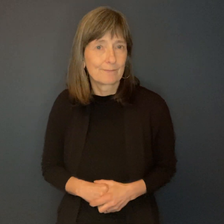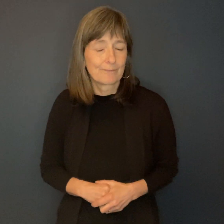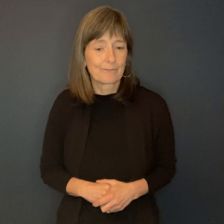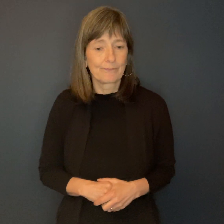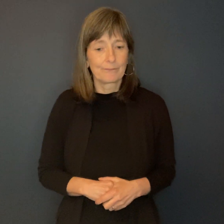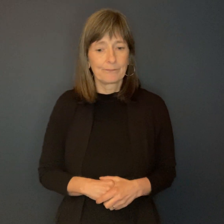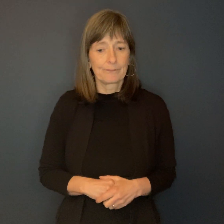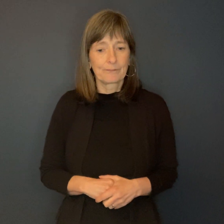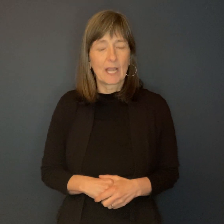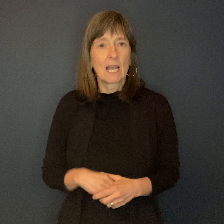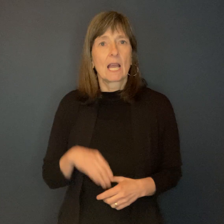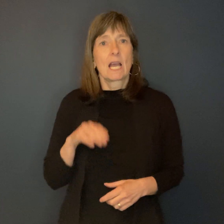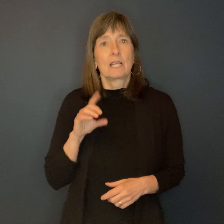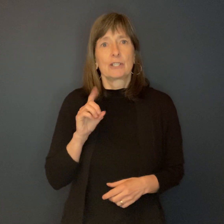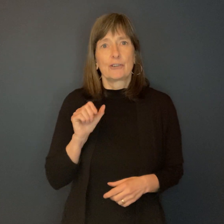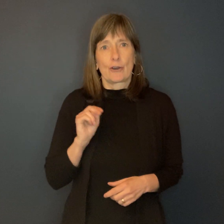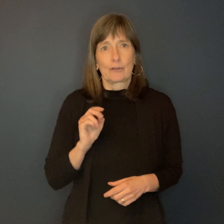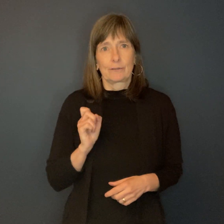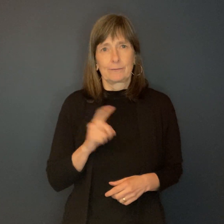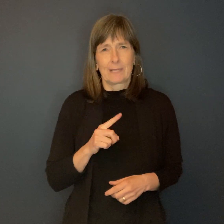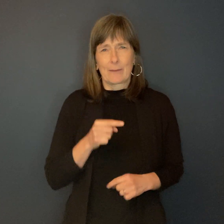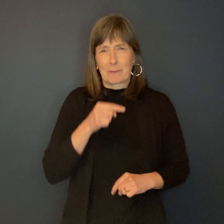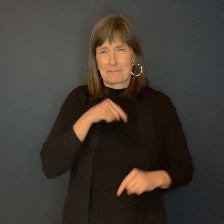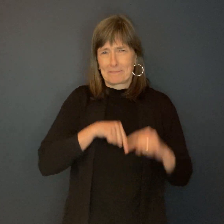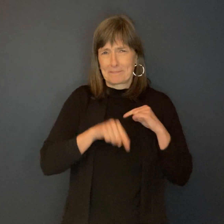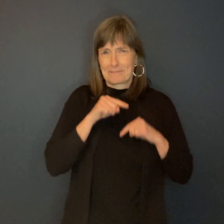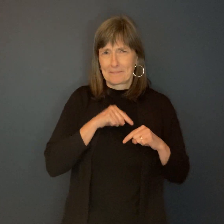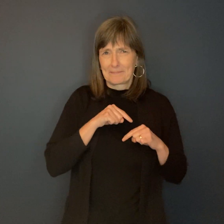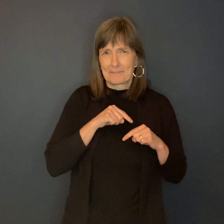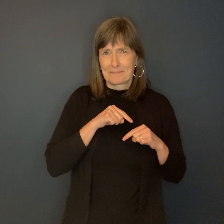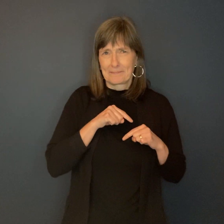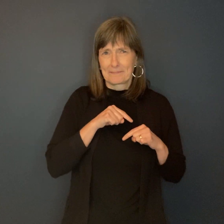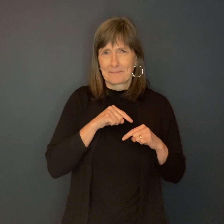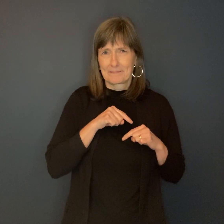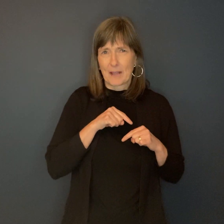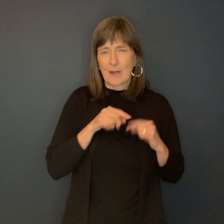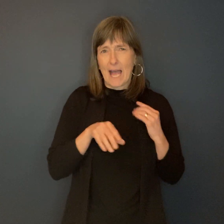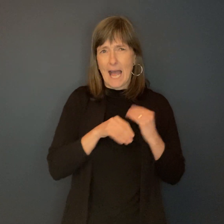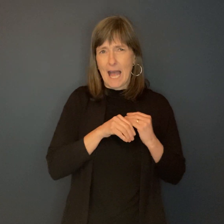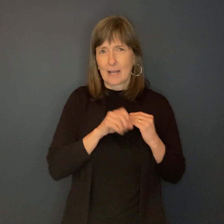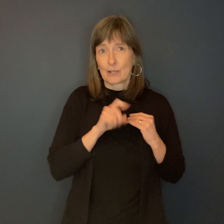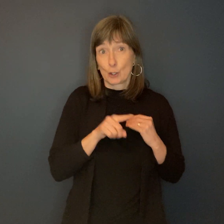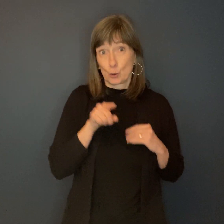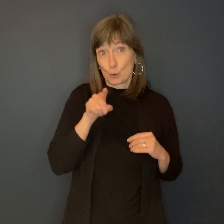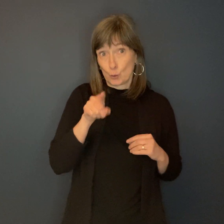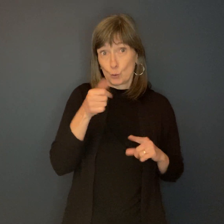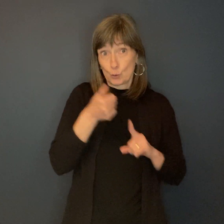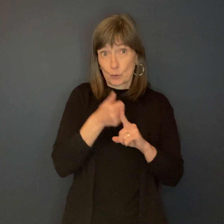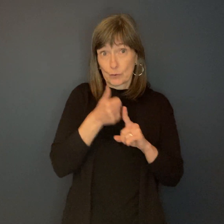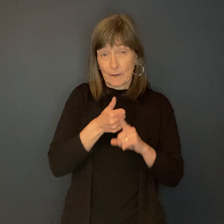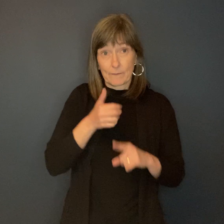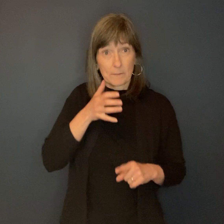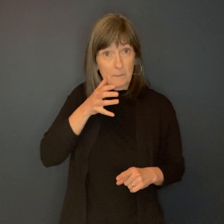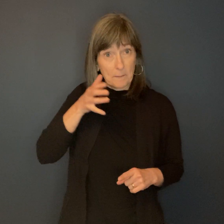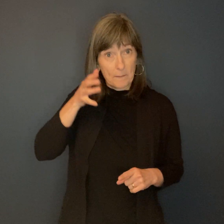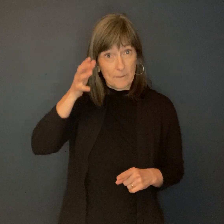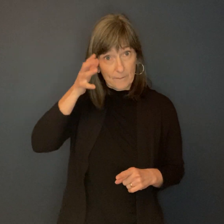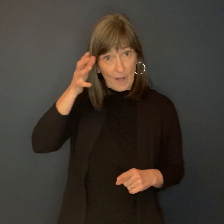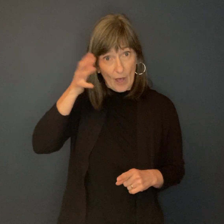and pick up on something you mentioned, which I know, but maybe many people don't know. You're a parent of a child with a disability.